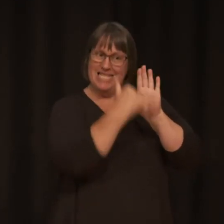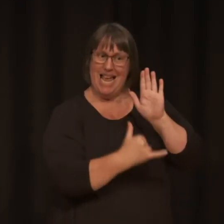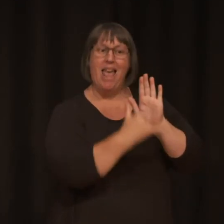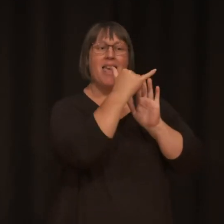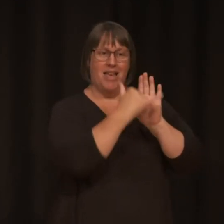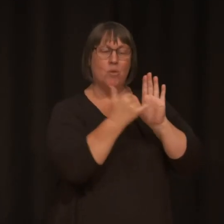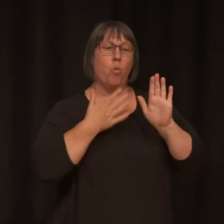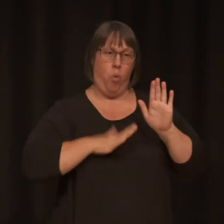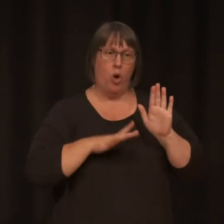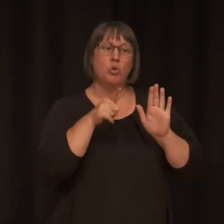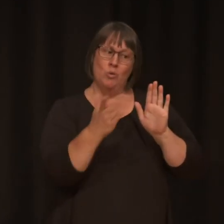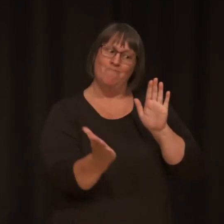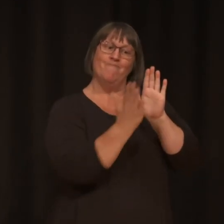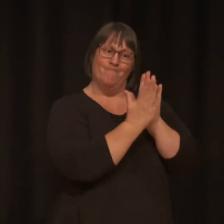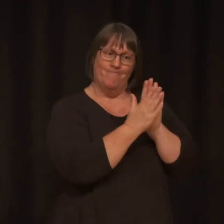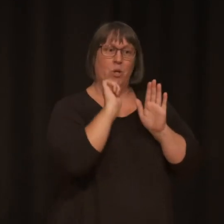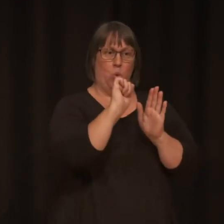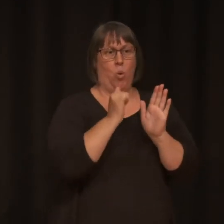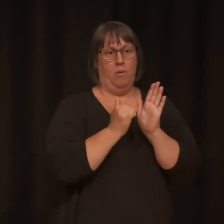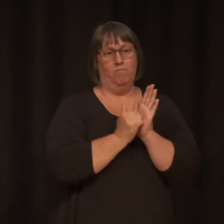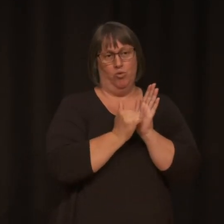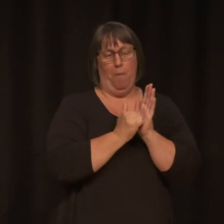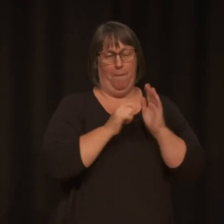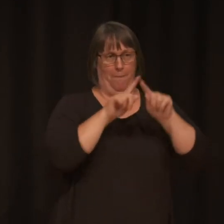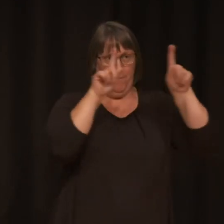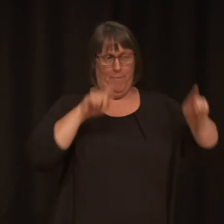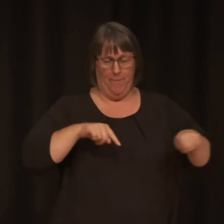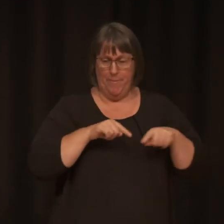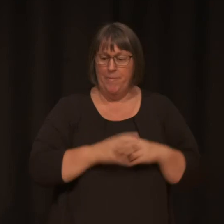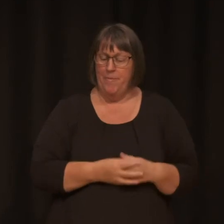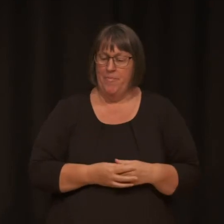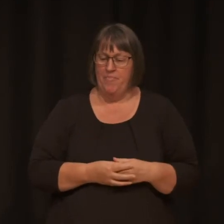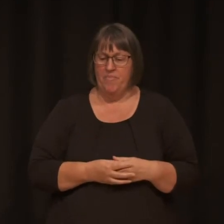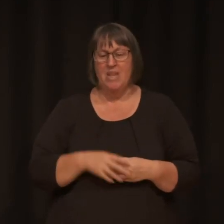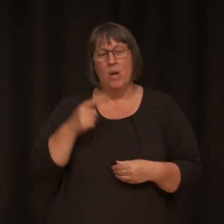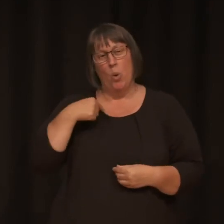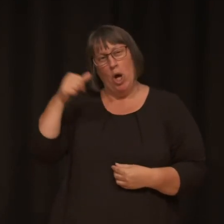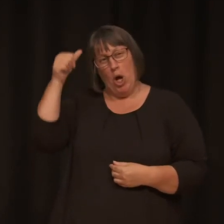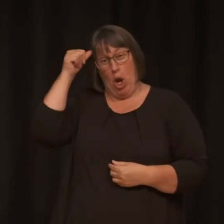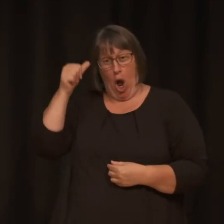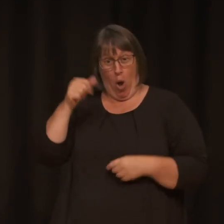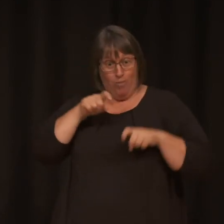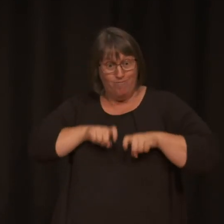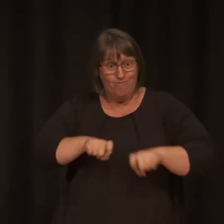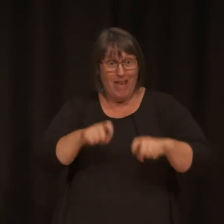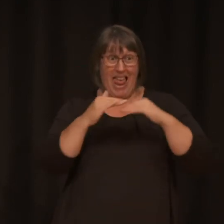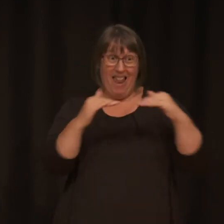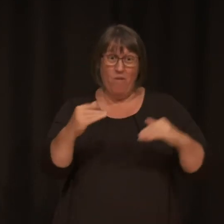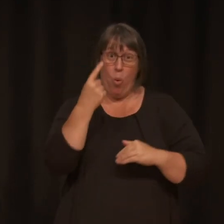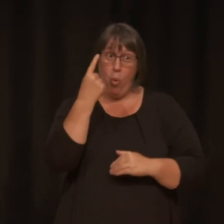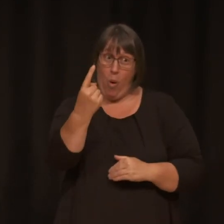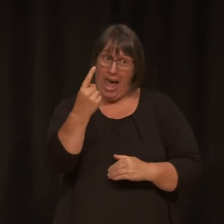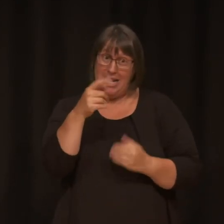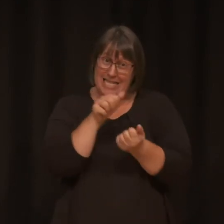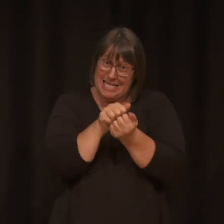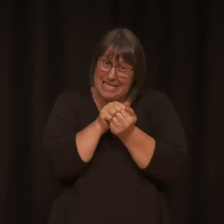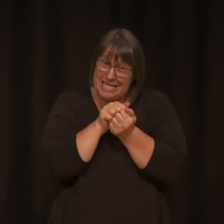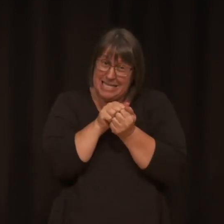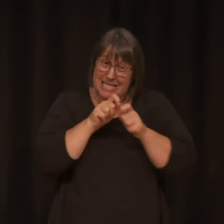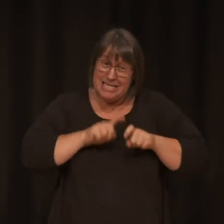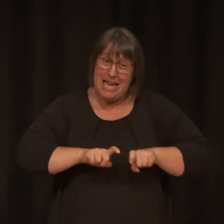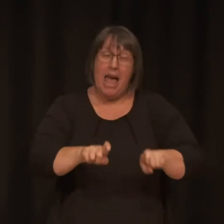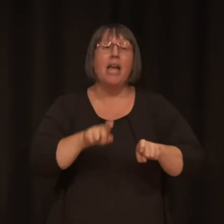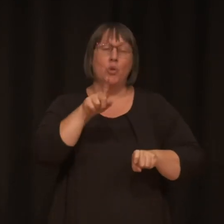easily. Our public health systems are improving all the time when it comes to COVID, but to stay at Level 1 relies on all of us continuing to be vigilant and